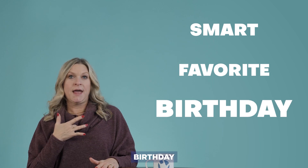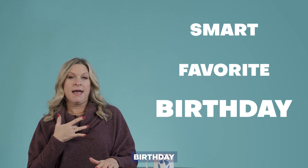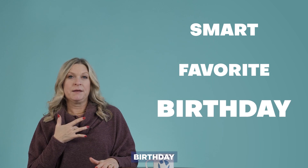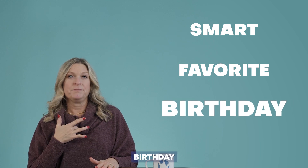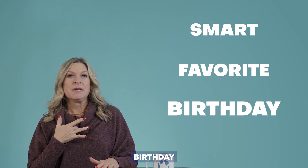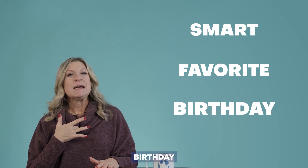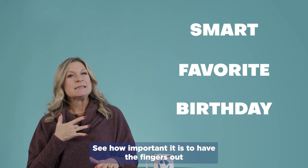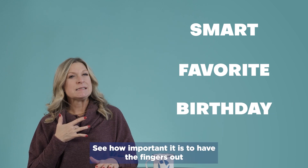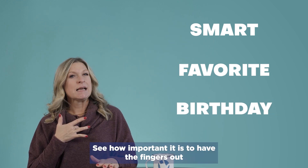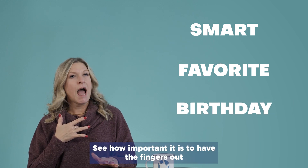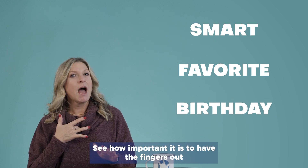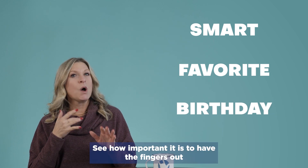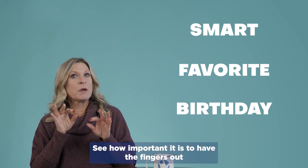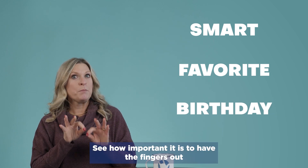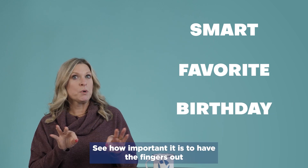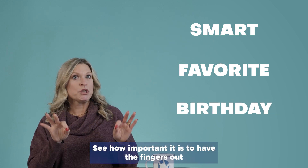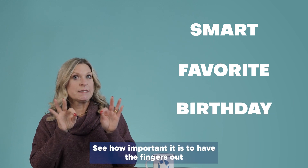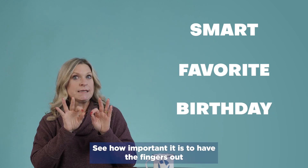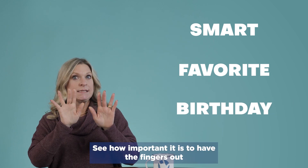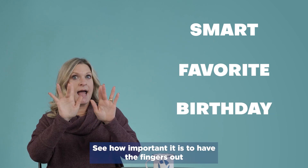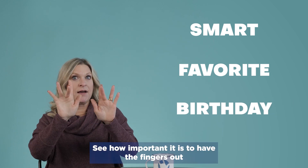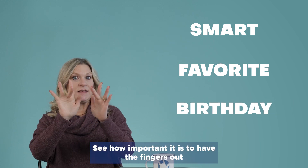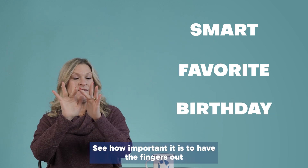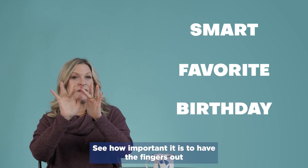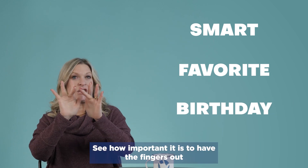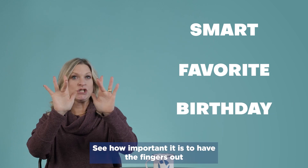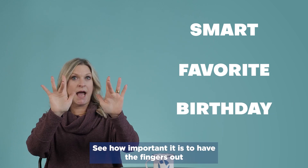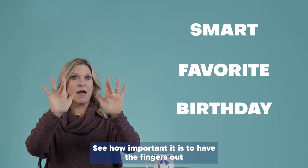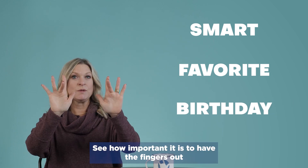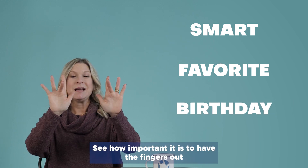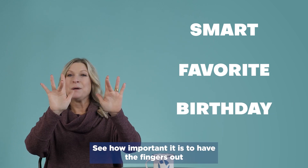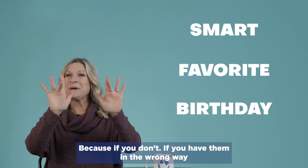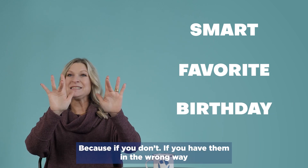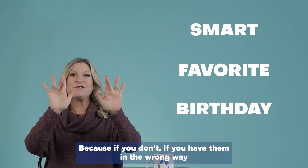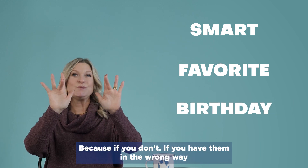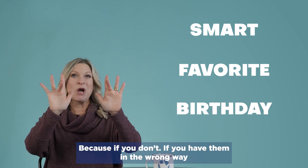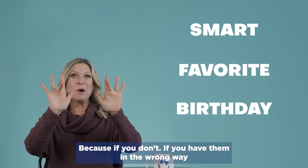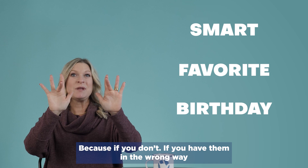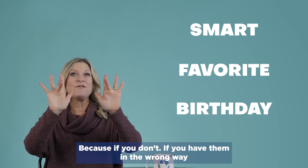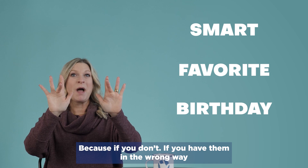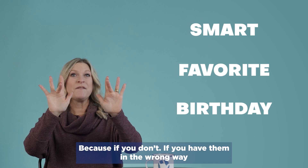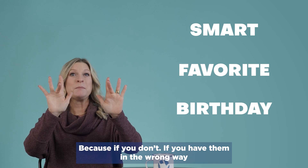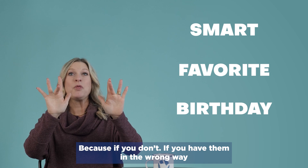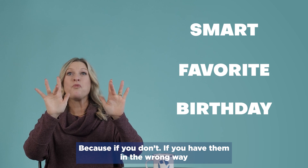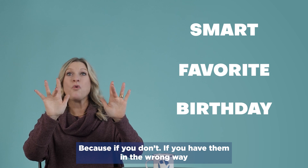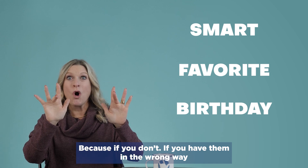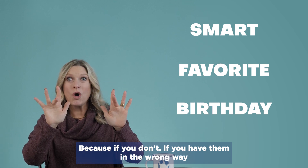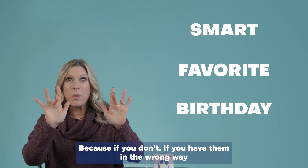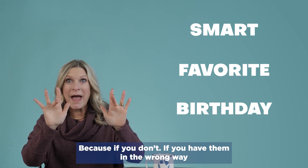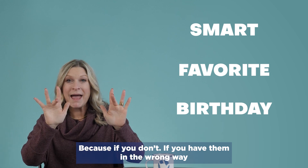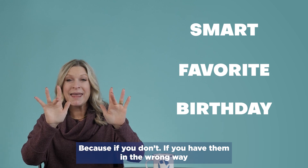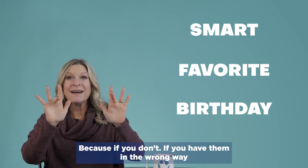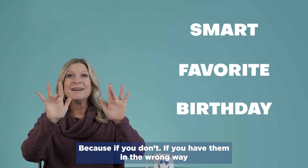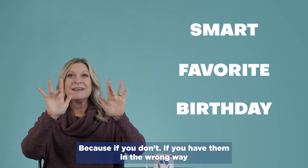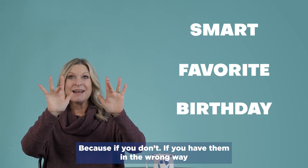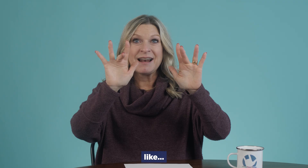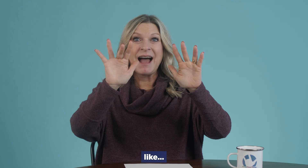Birthday. See how important it is to have the figures out. Because if you don't, if you have it in the wrong way,